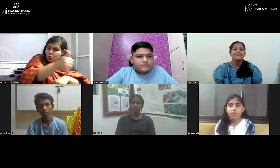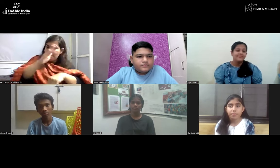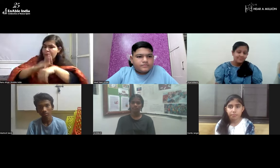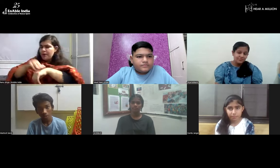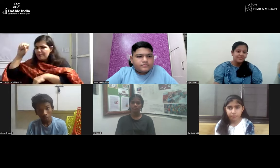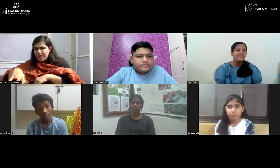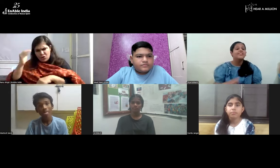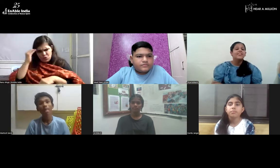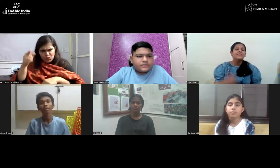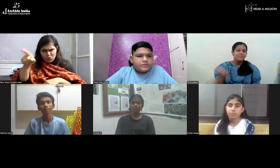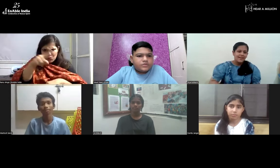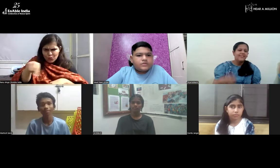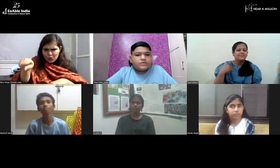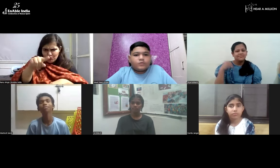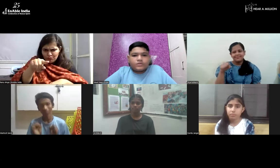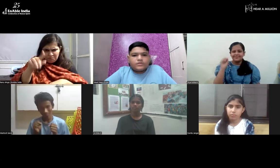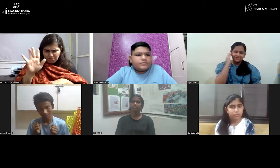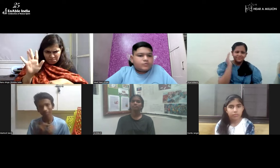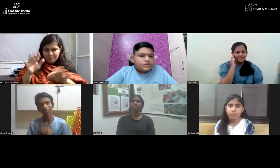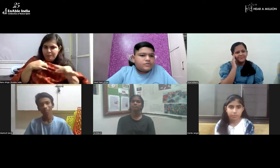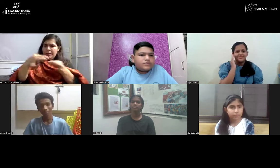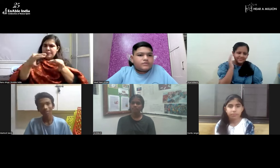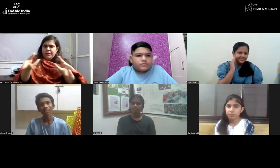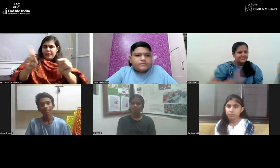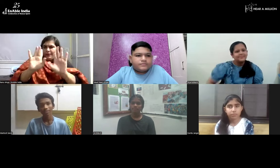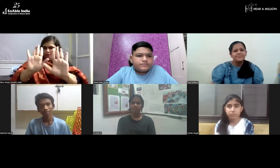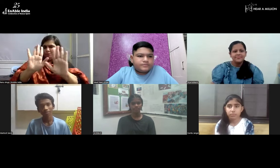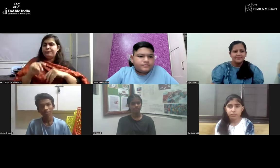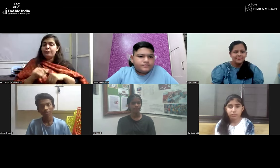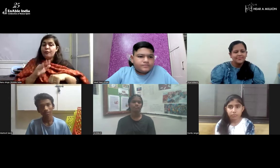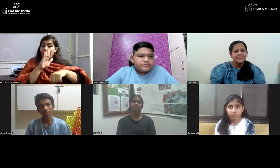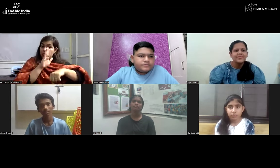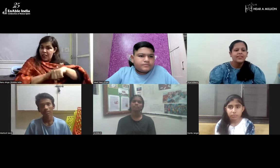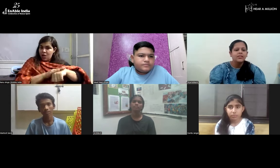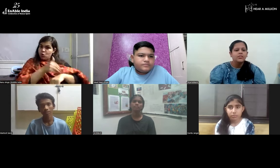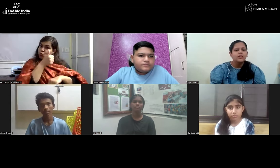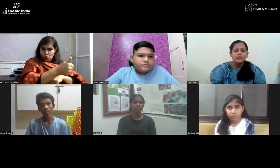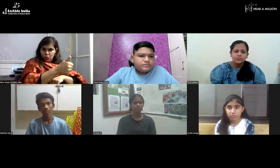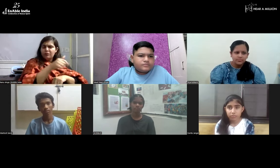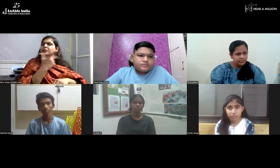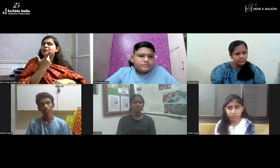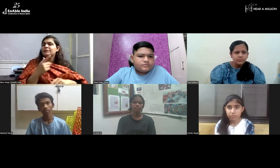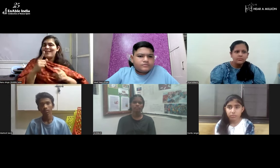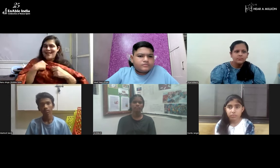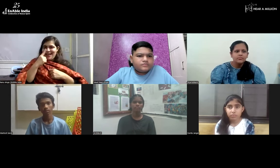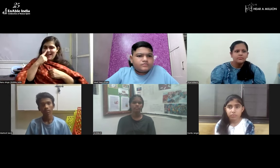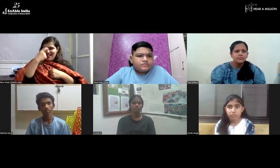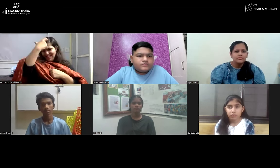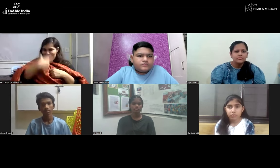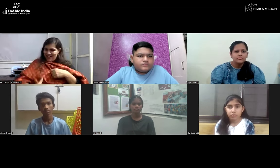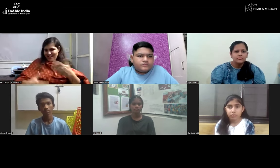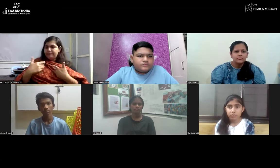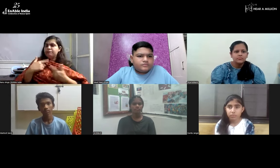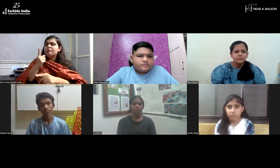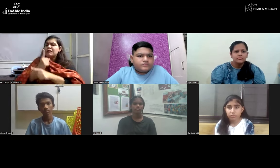phones, and we ask them to play with us. We want to do interactive activities, and when we are not able